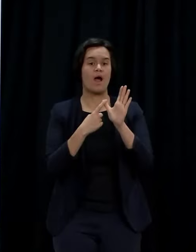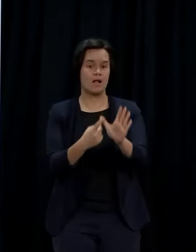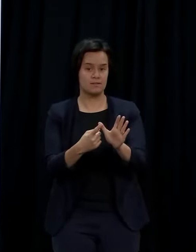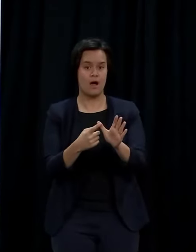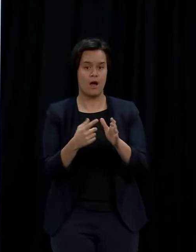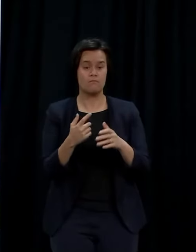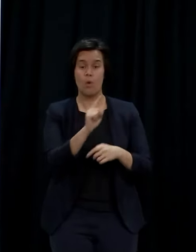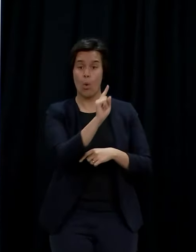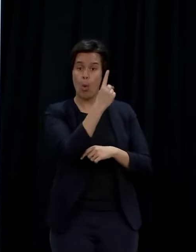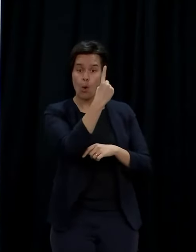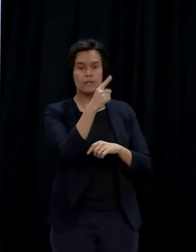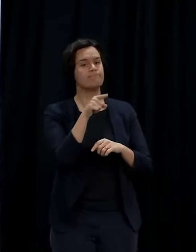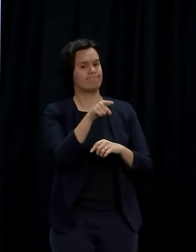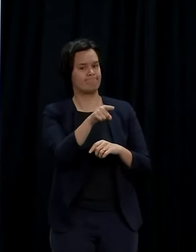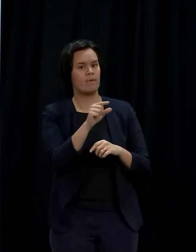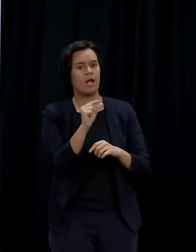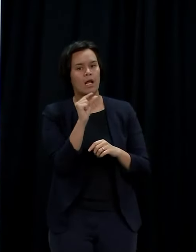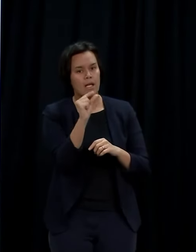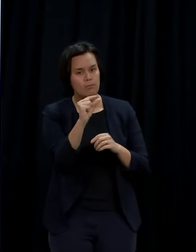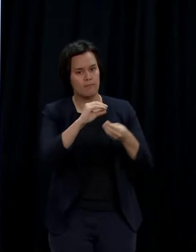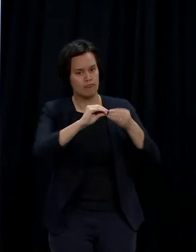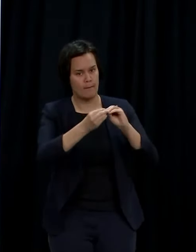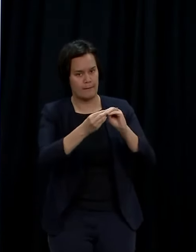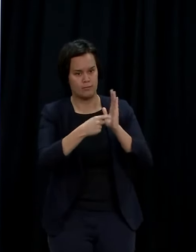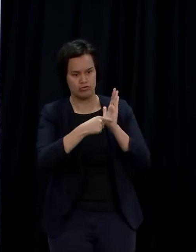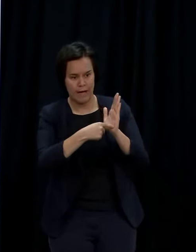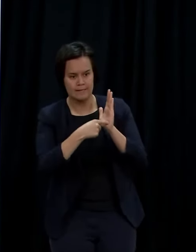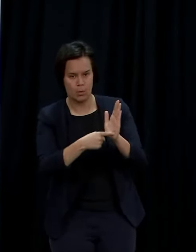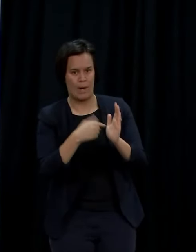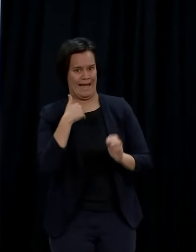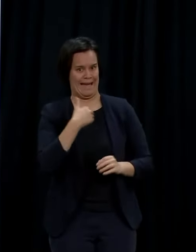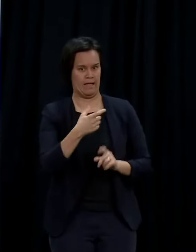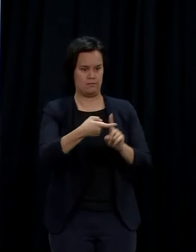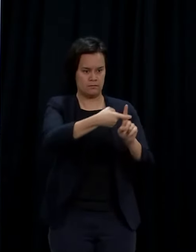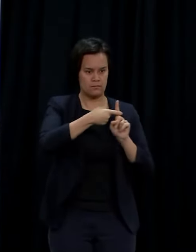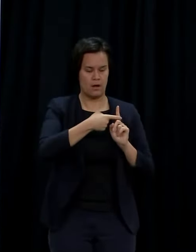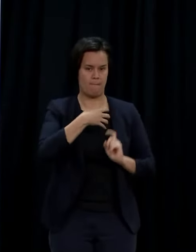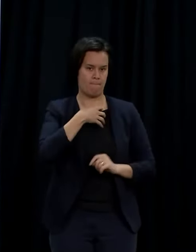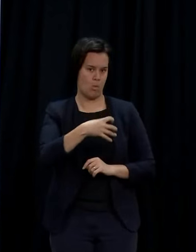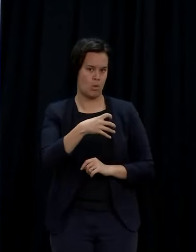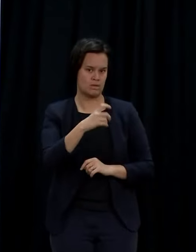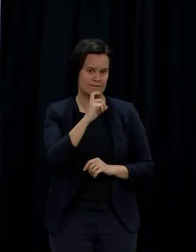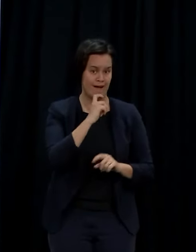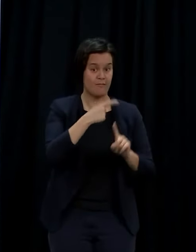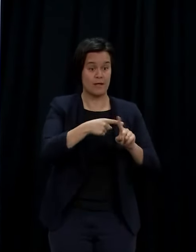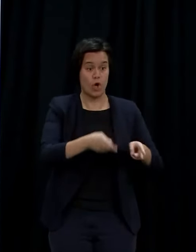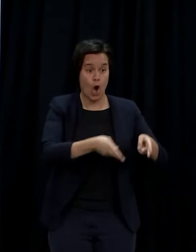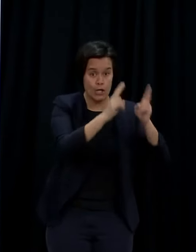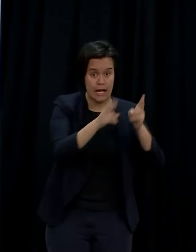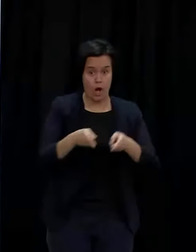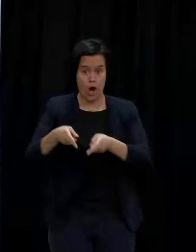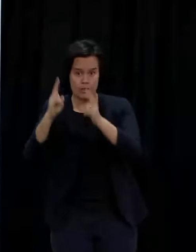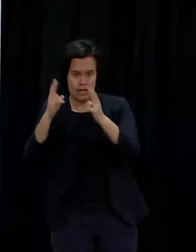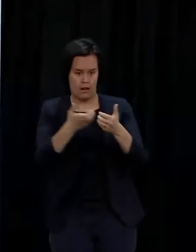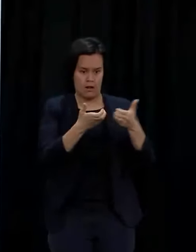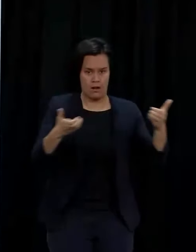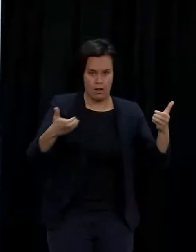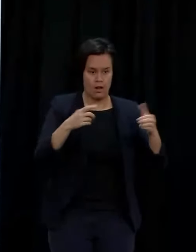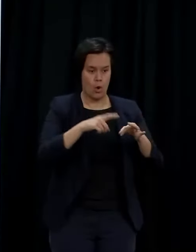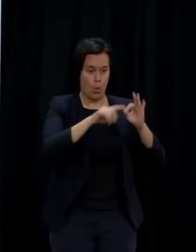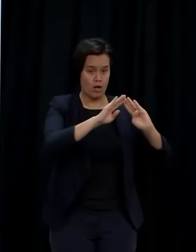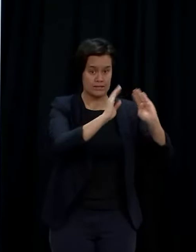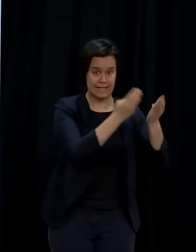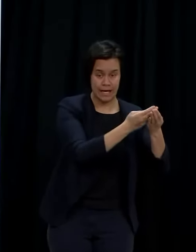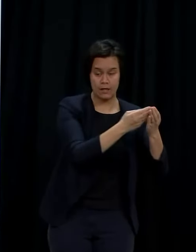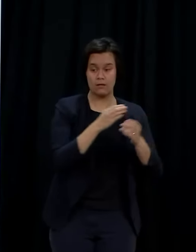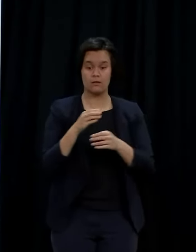outside of Auckland. Auckland, we have had to bring on extra facilities, one for contacts and one additional that has over 200 rooms available, and